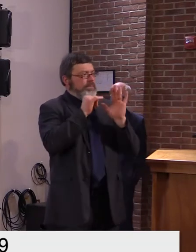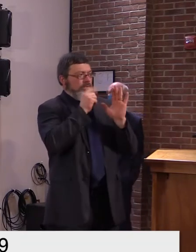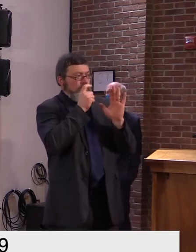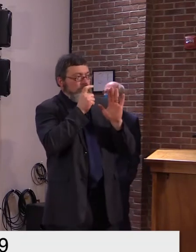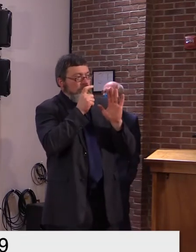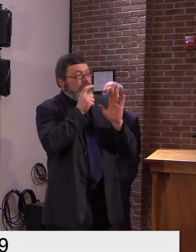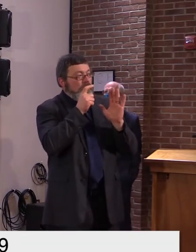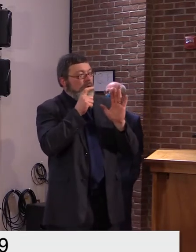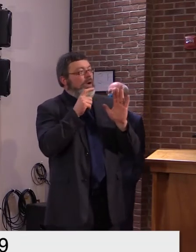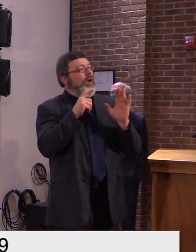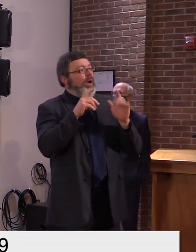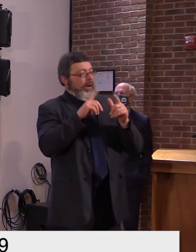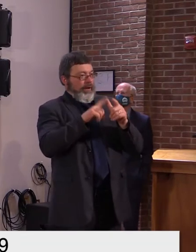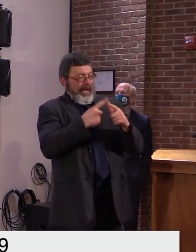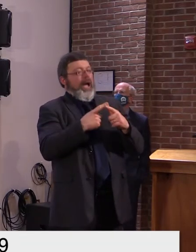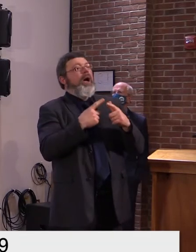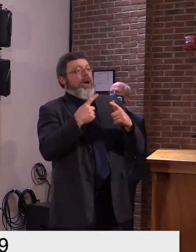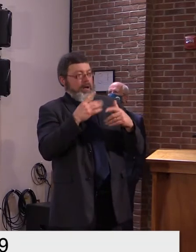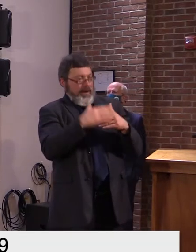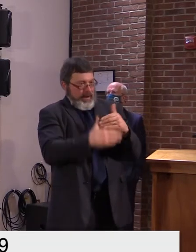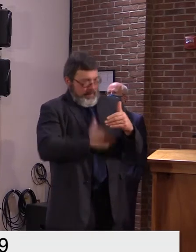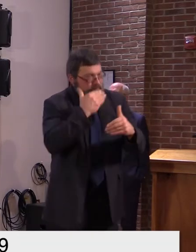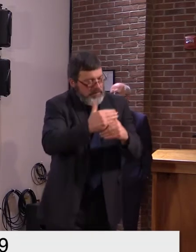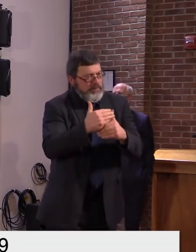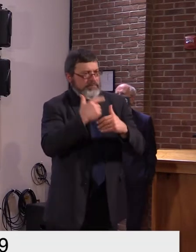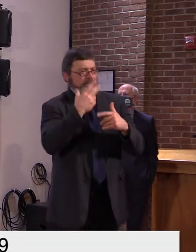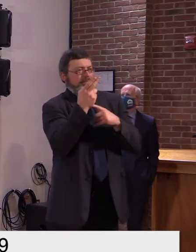or other types of social media, etc.